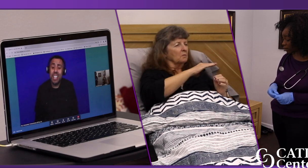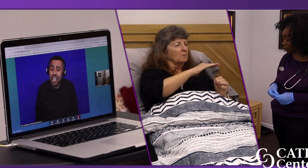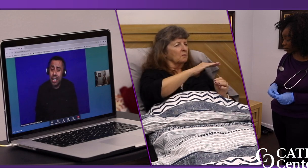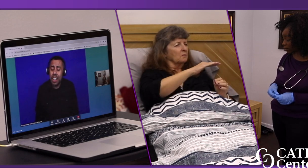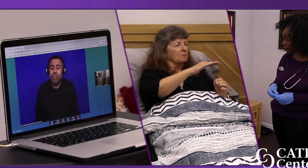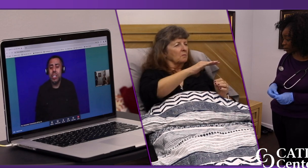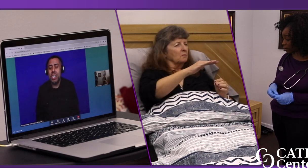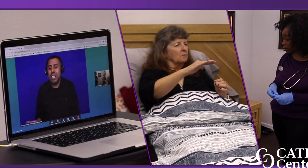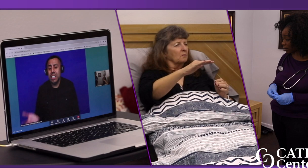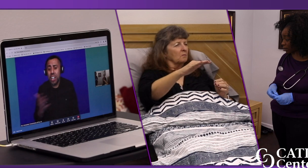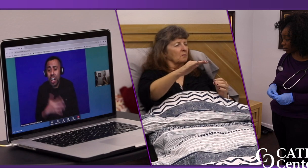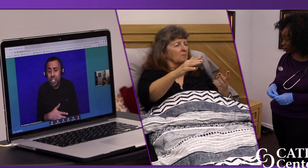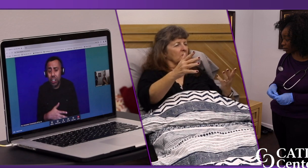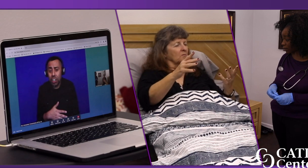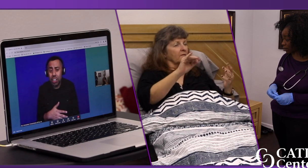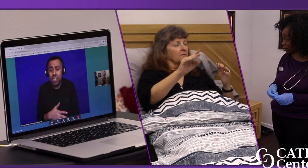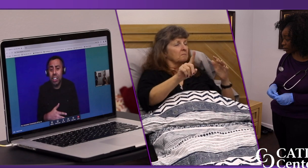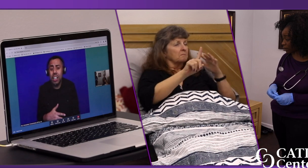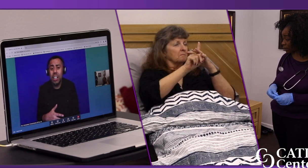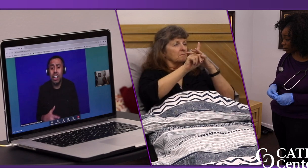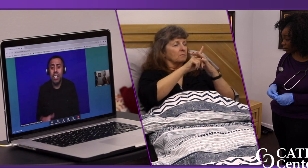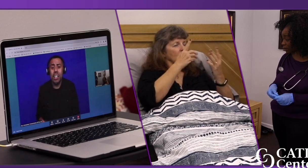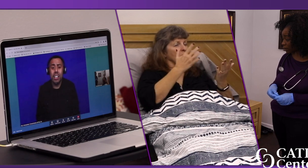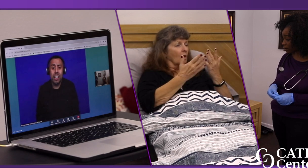And instead, I've been taking the Tylenol,